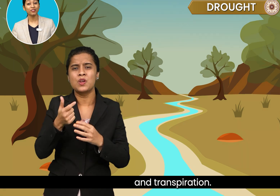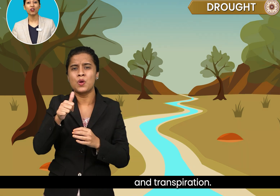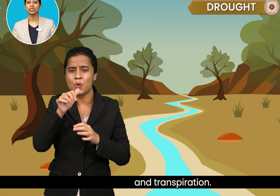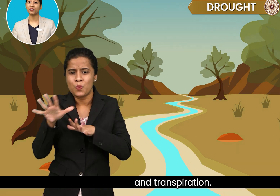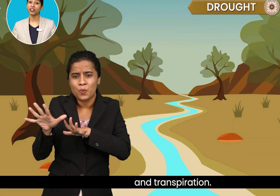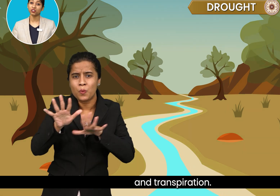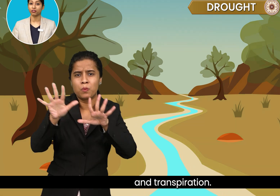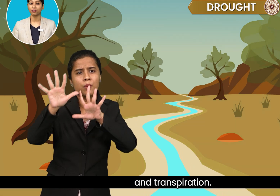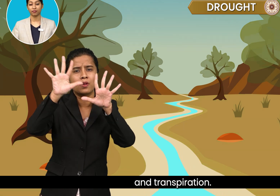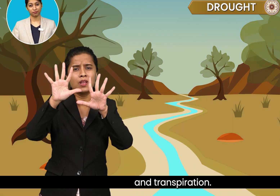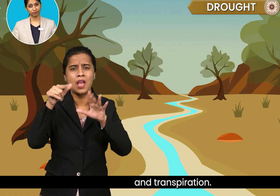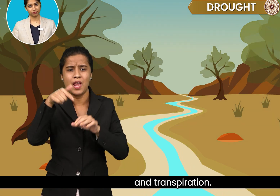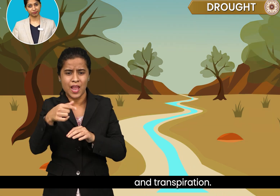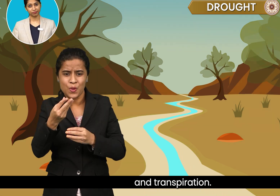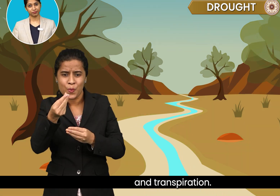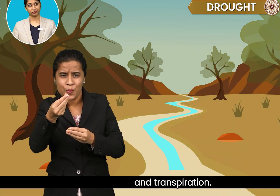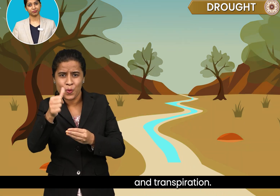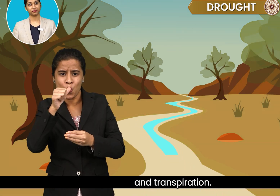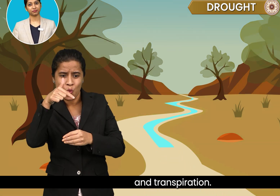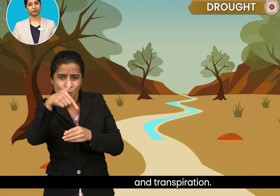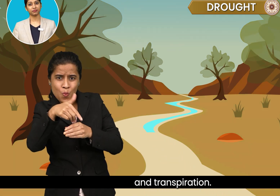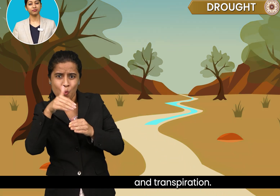evaporation and transpiration.